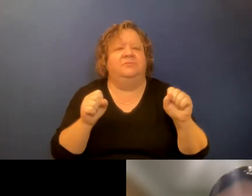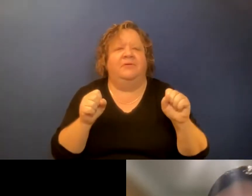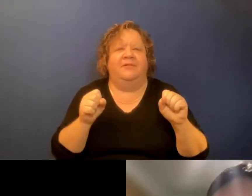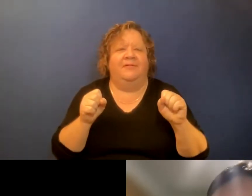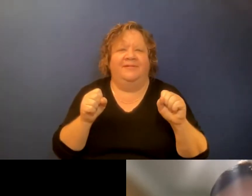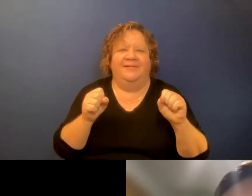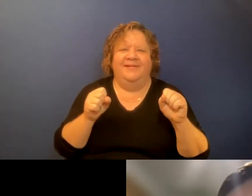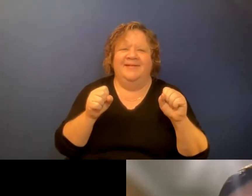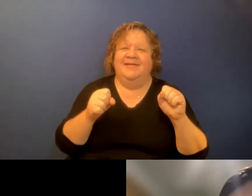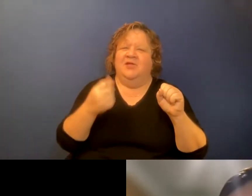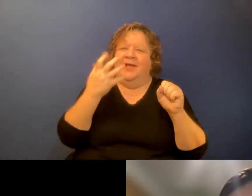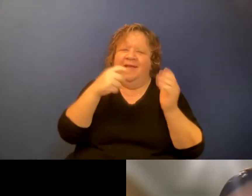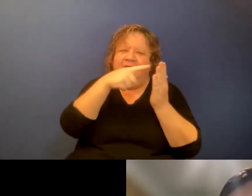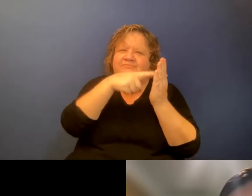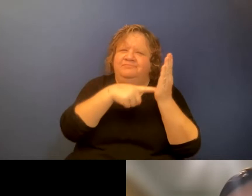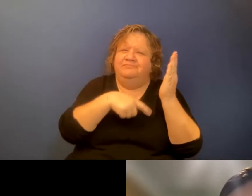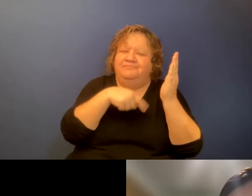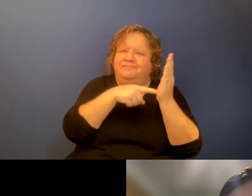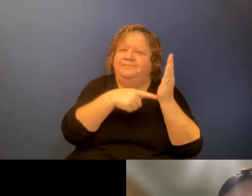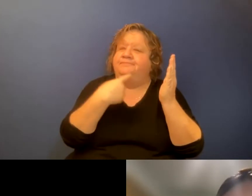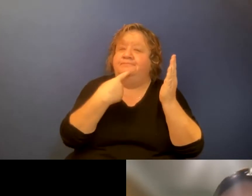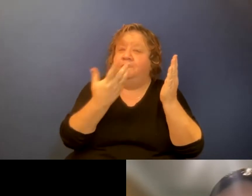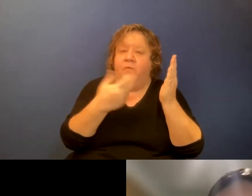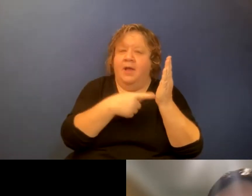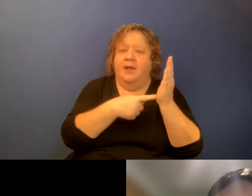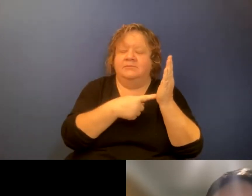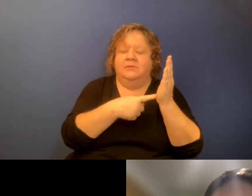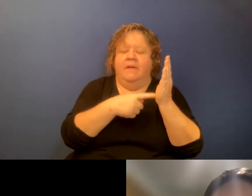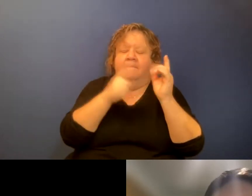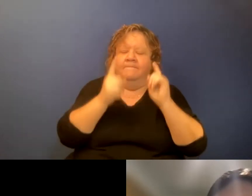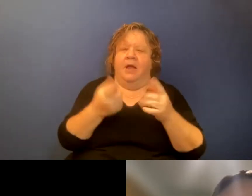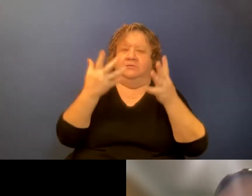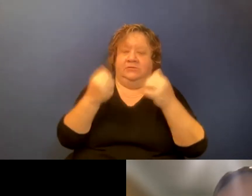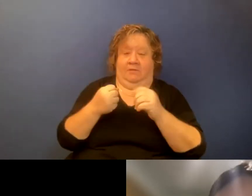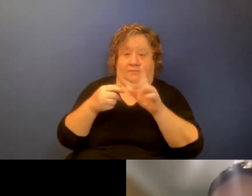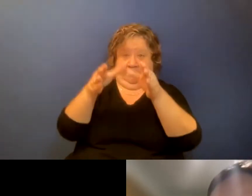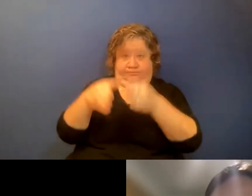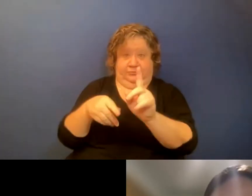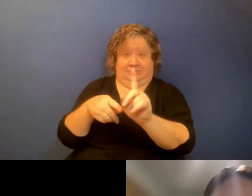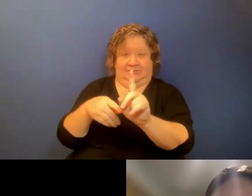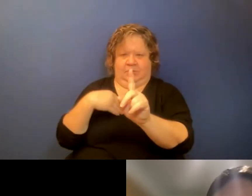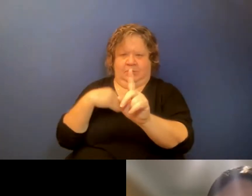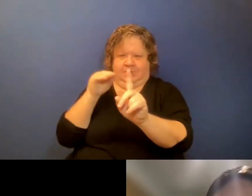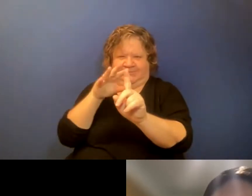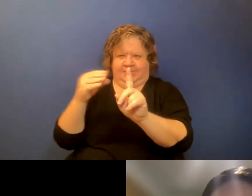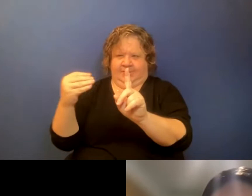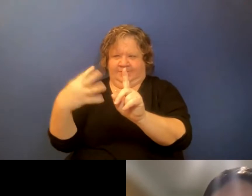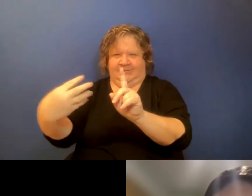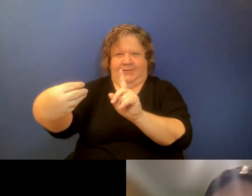multiplicitous and multifaceted. And that really is ultimately what drives a sustained behavior